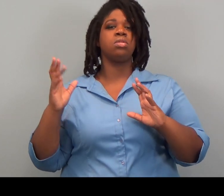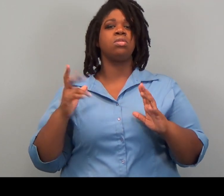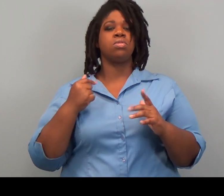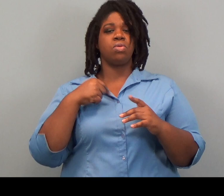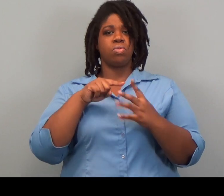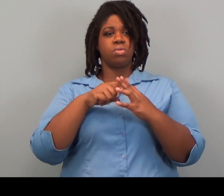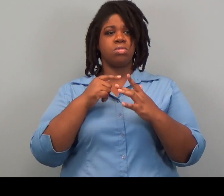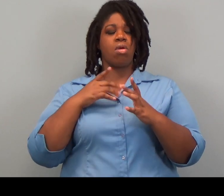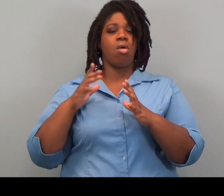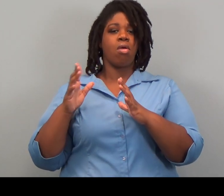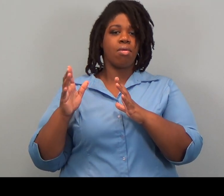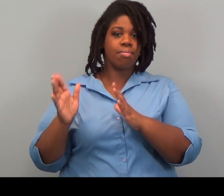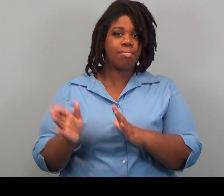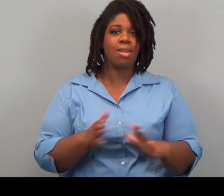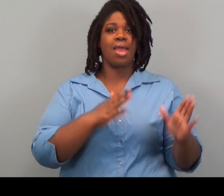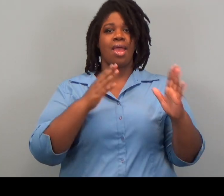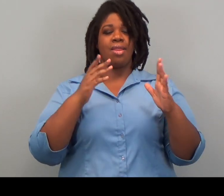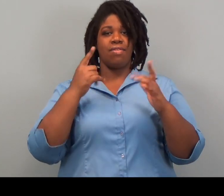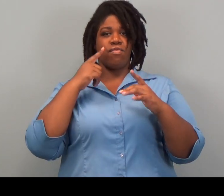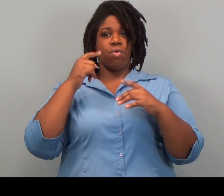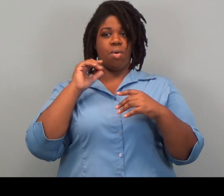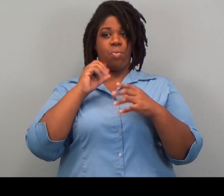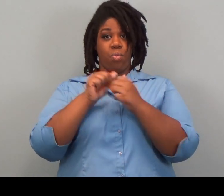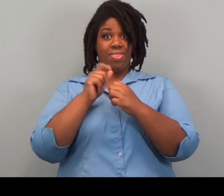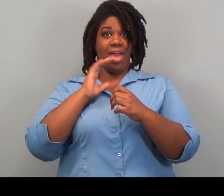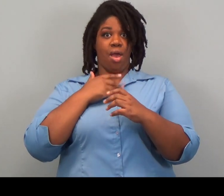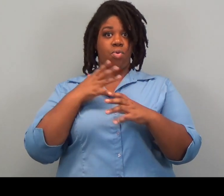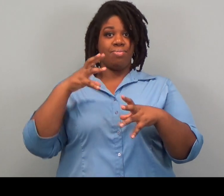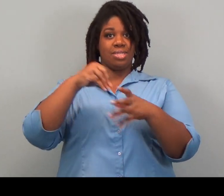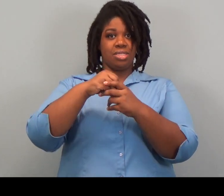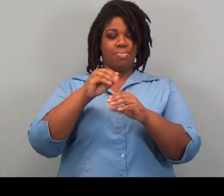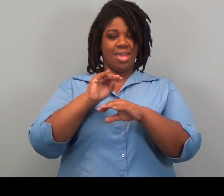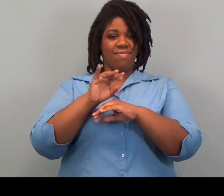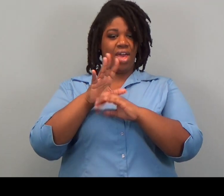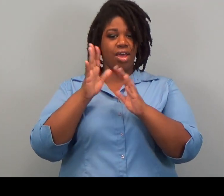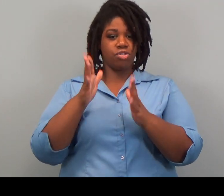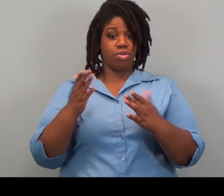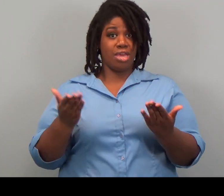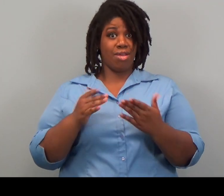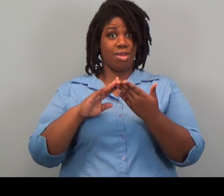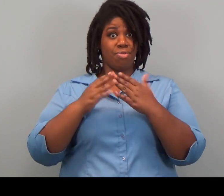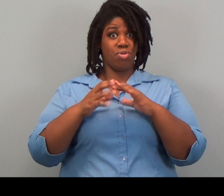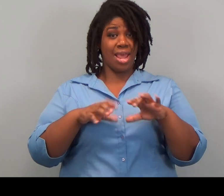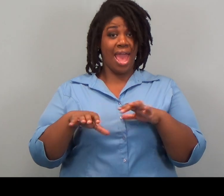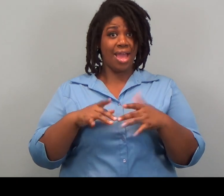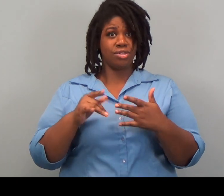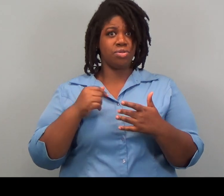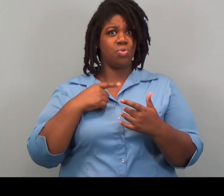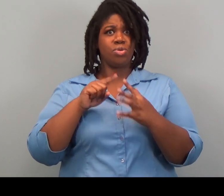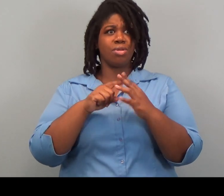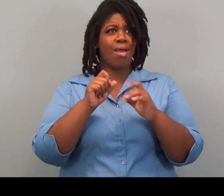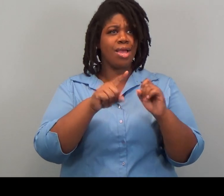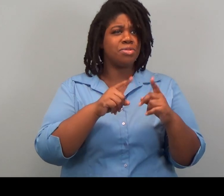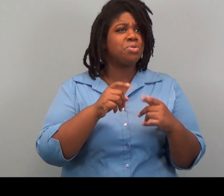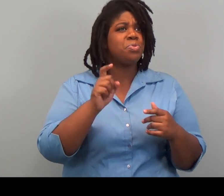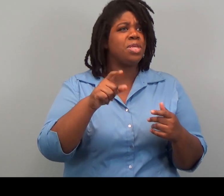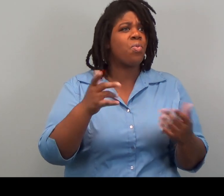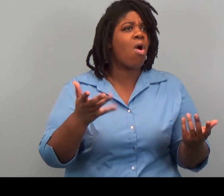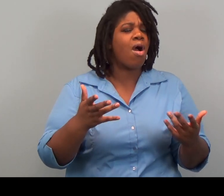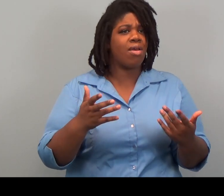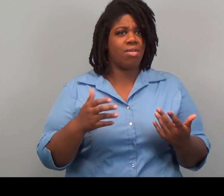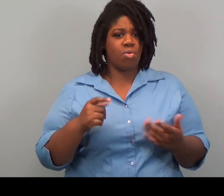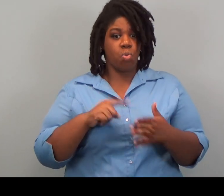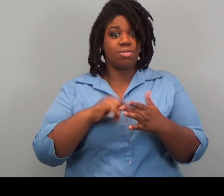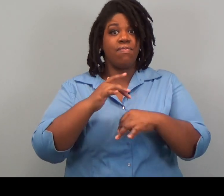We started doing some planning with our participant advisory council here at Community Action, and just started saying, like, what do you need? What's out